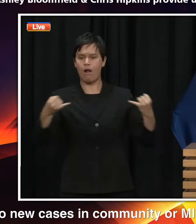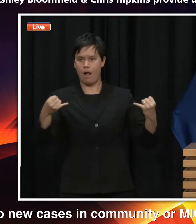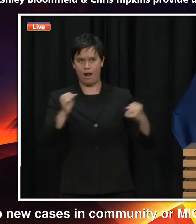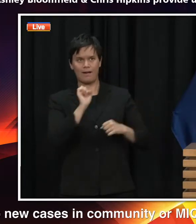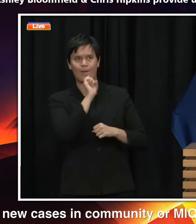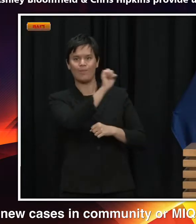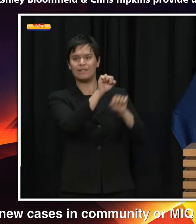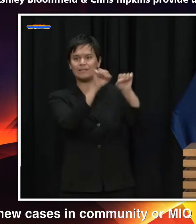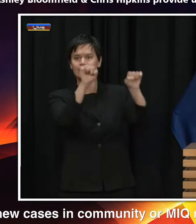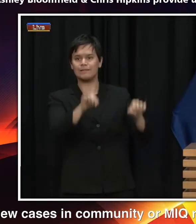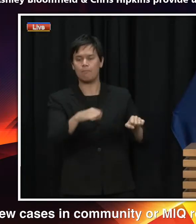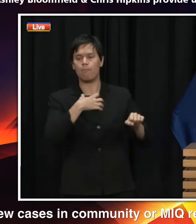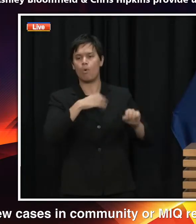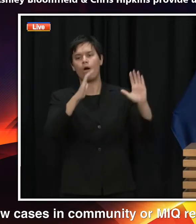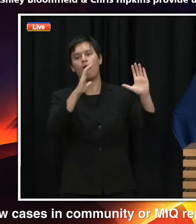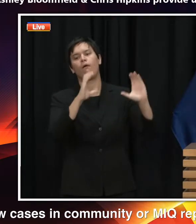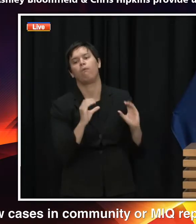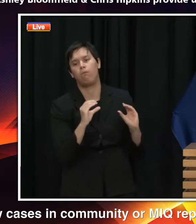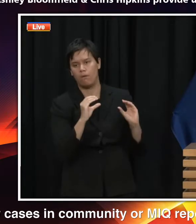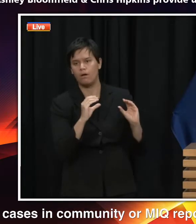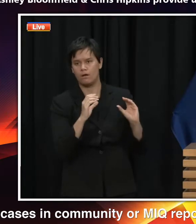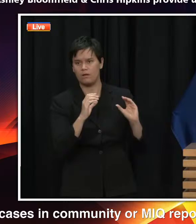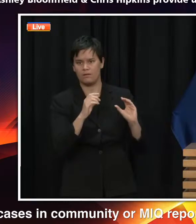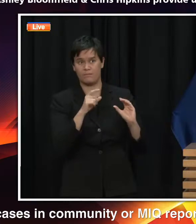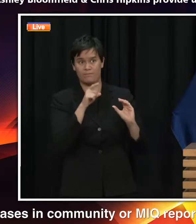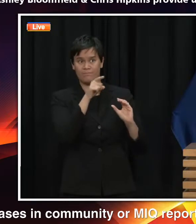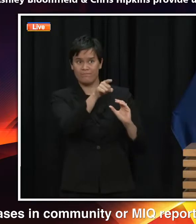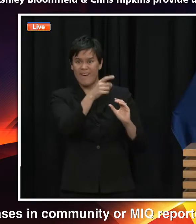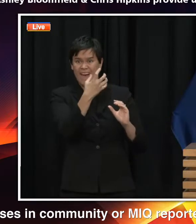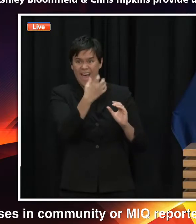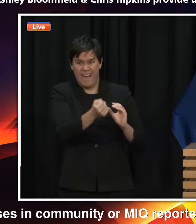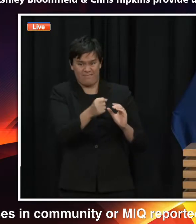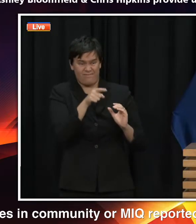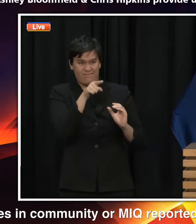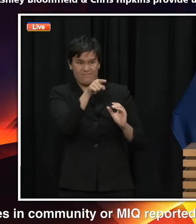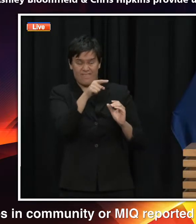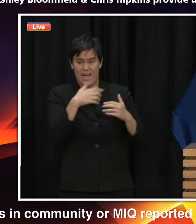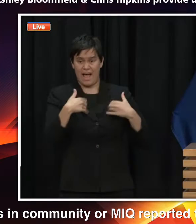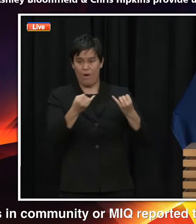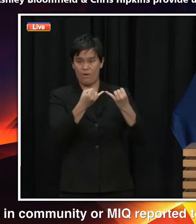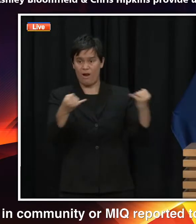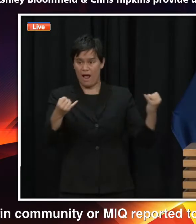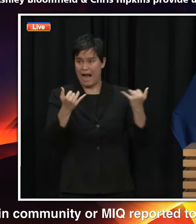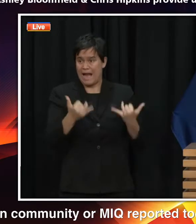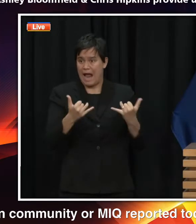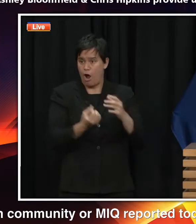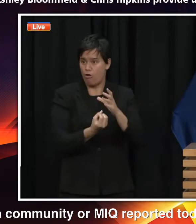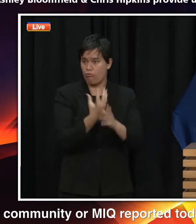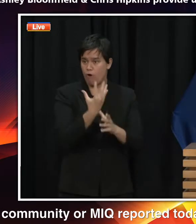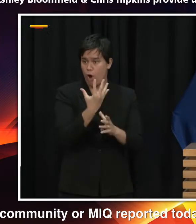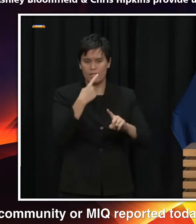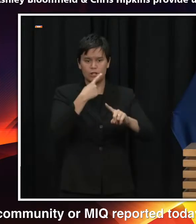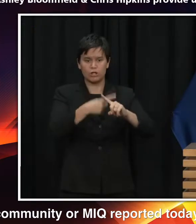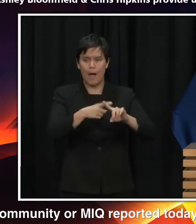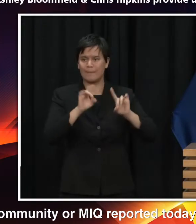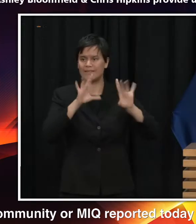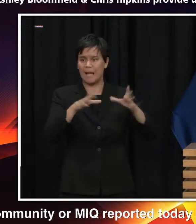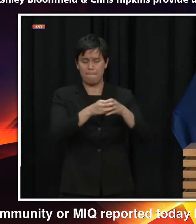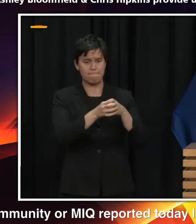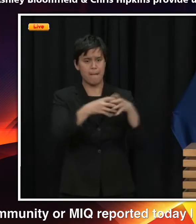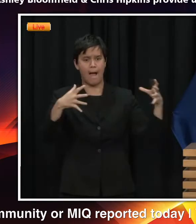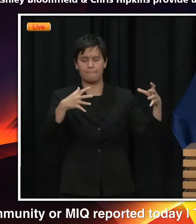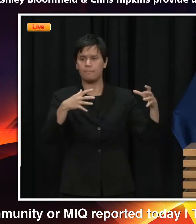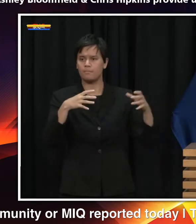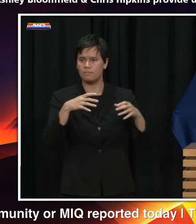the last 24 to 48 hours. But I do want to point people to information either at the HealthPoint website around testing